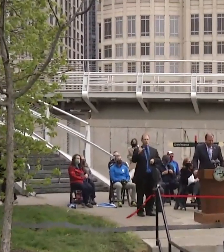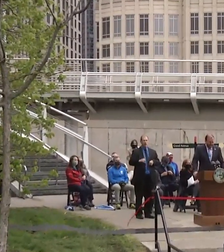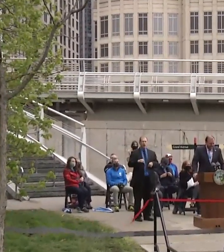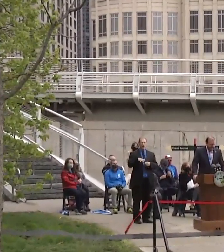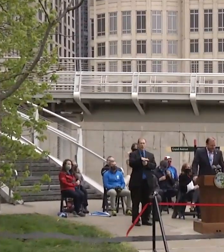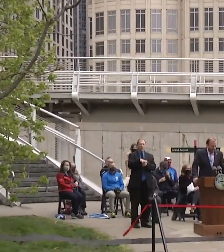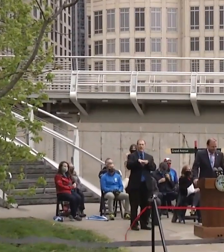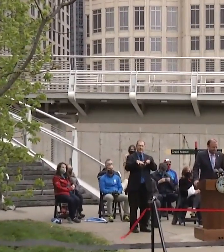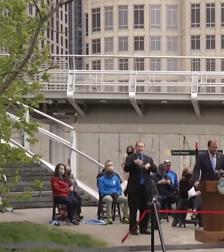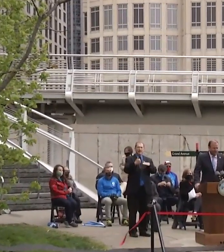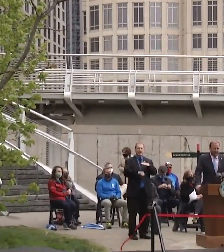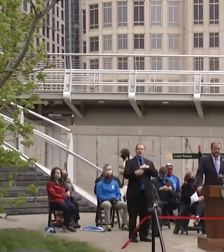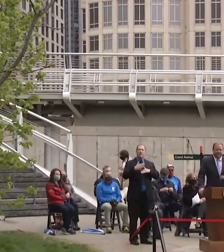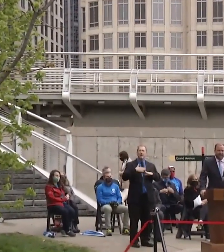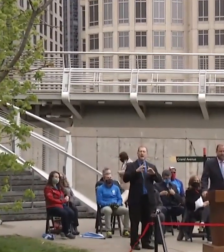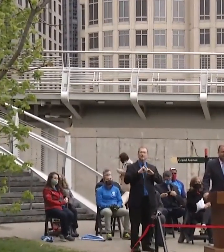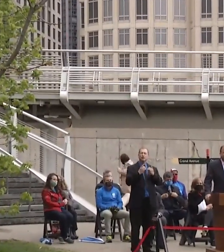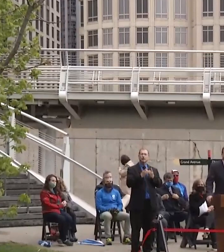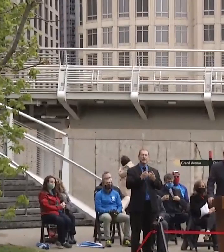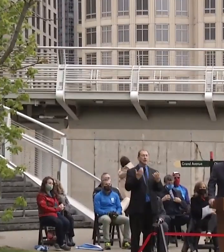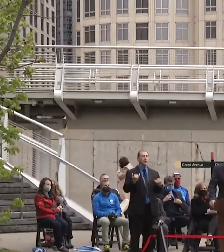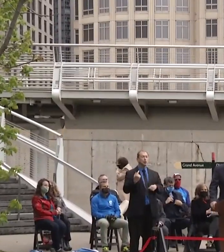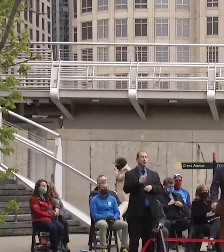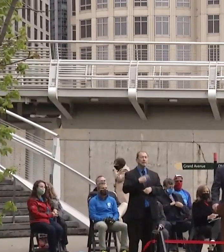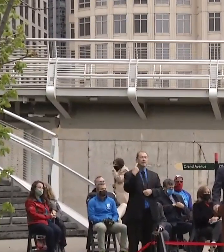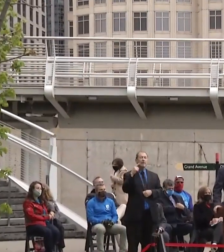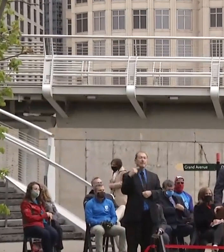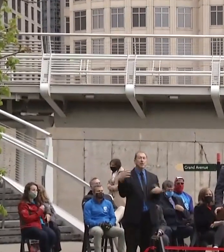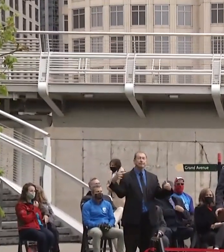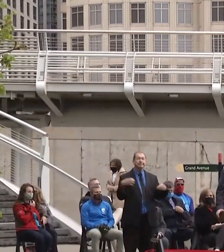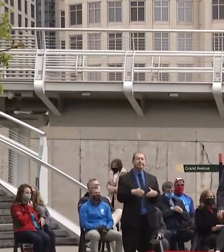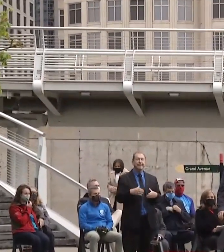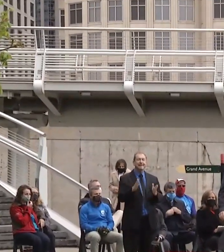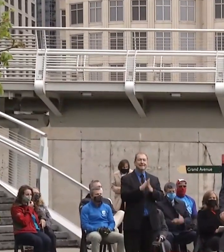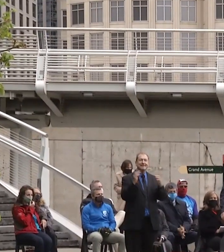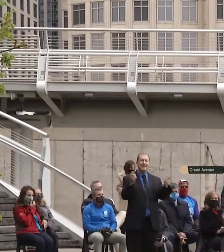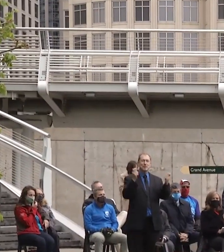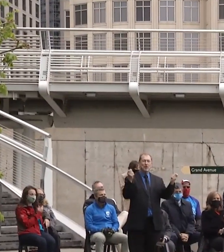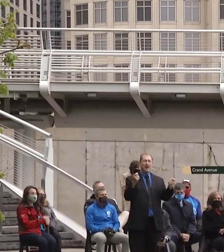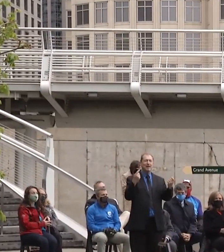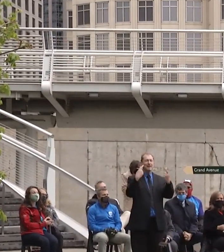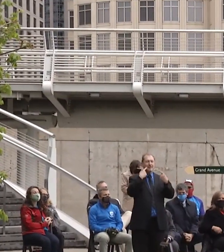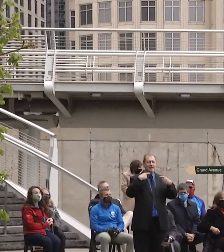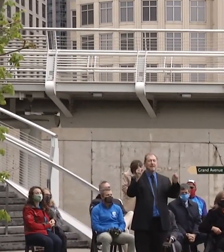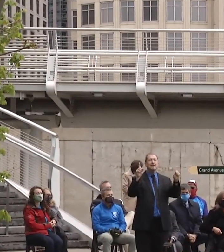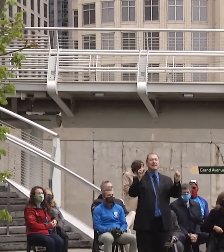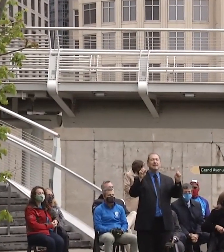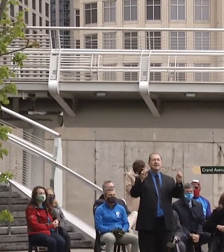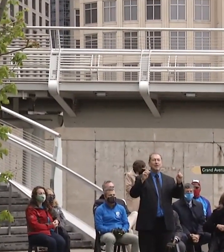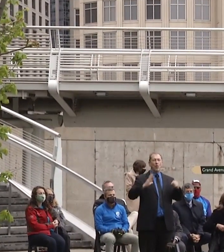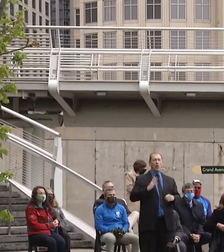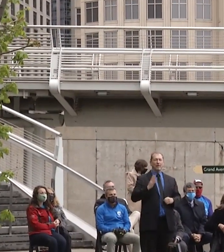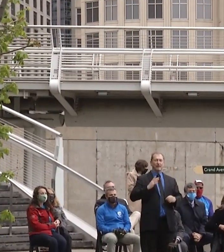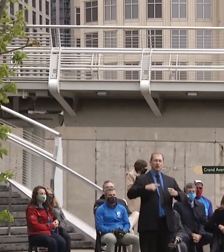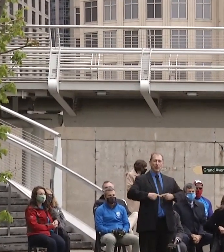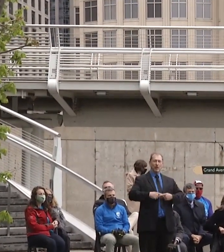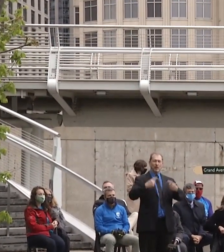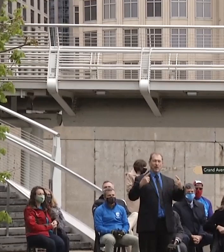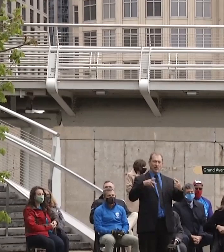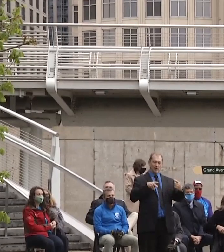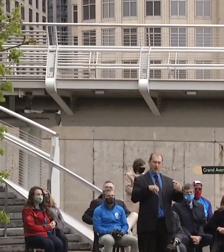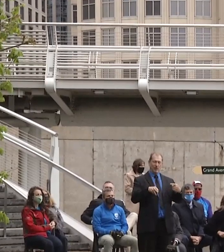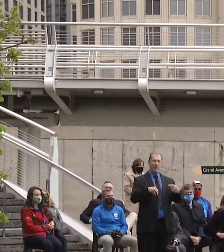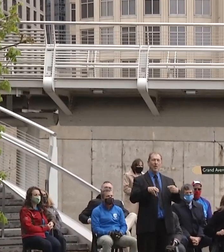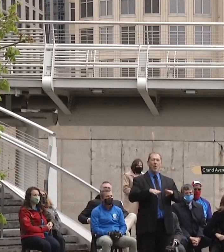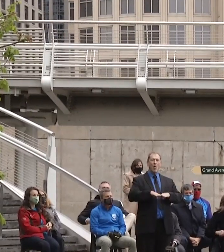Ward. We're here today to celebrate the opening, the official opening of the Navy Pier Fly-Over. It's a very